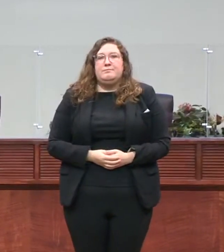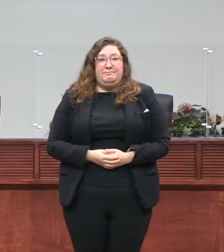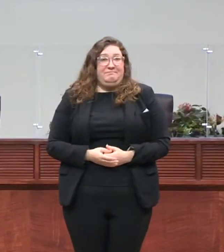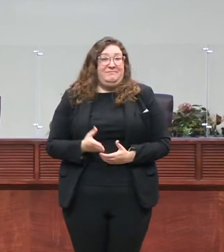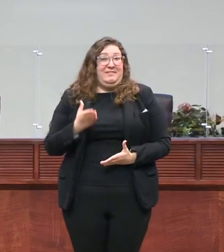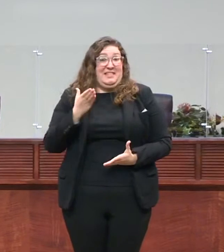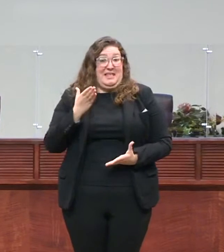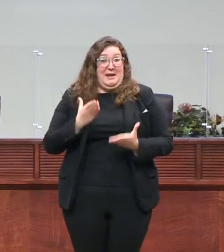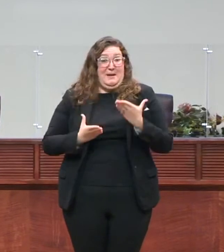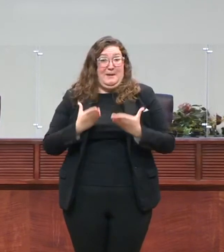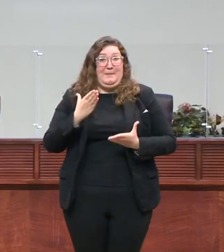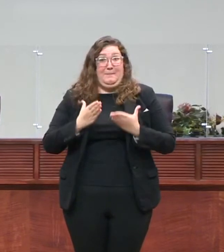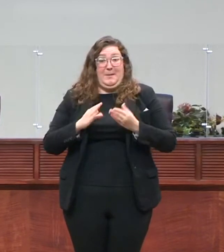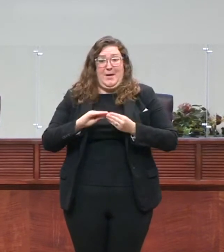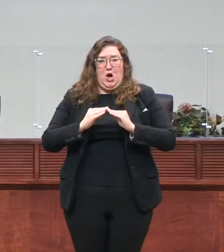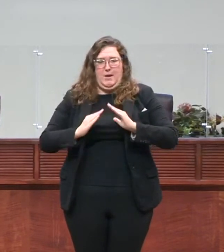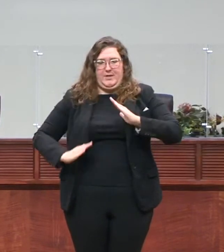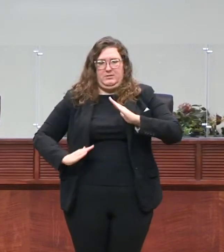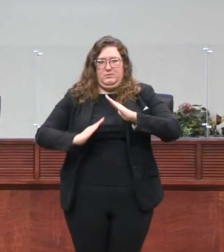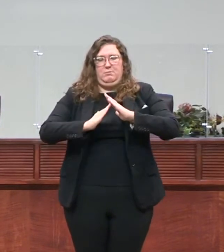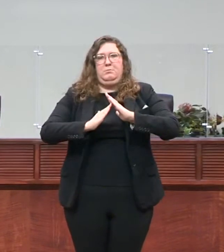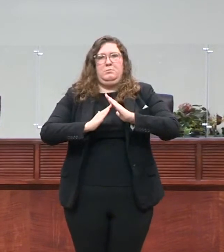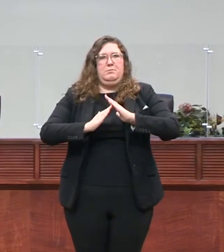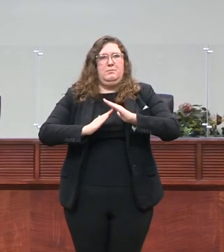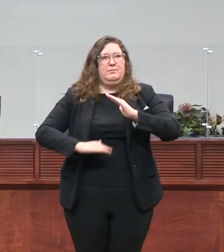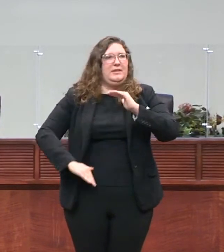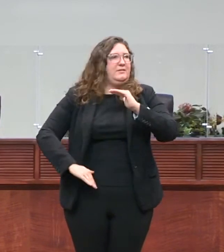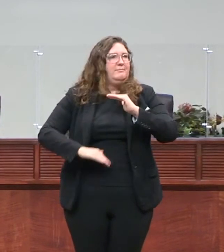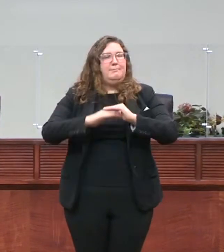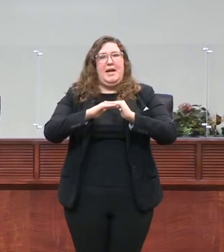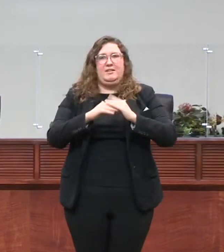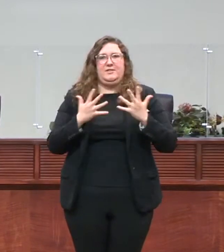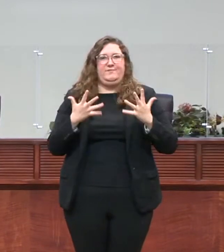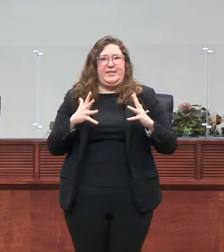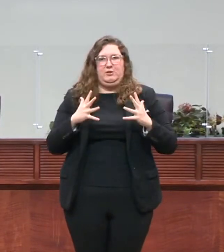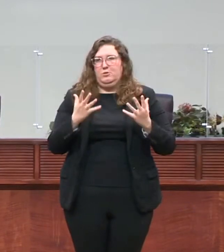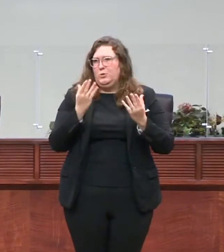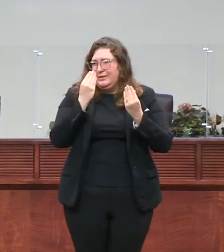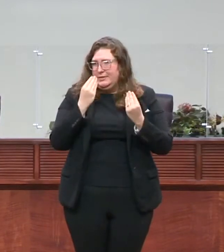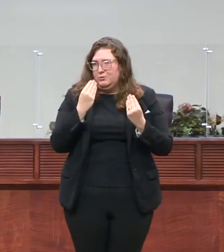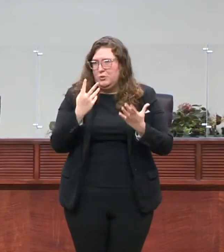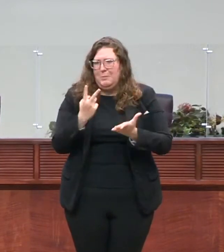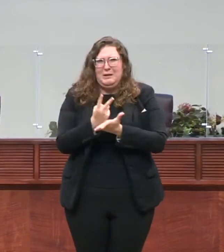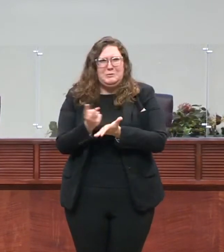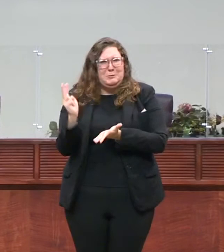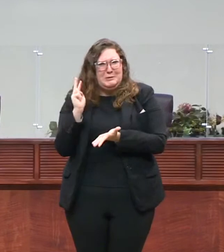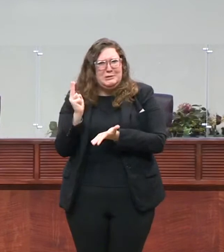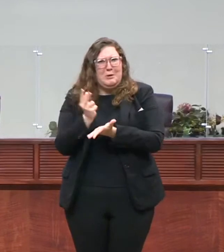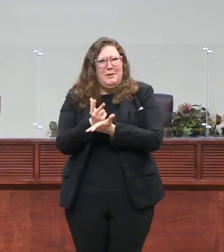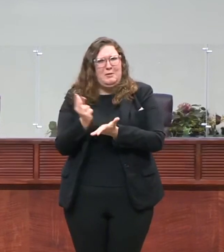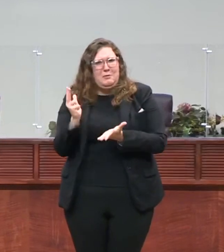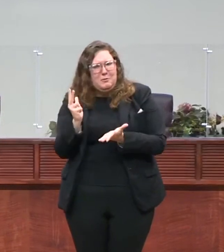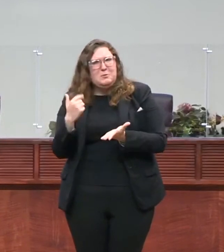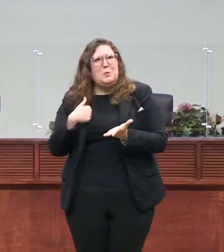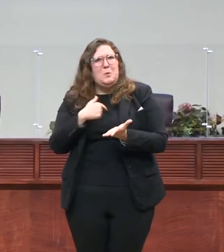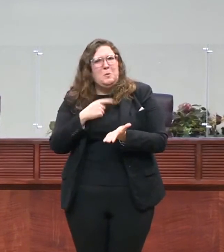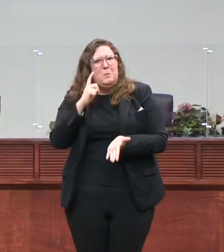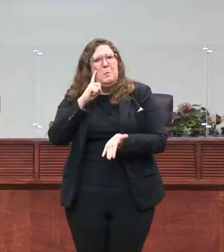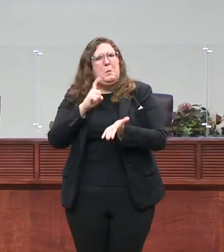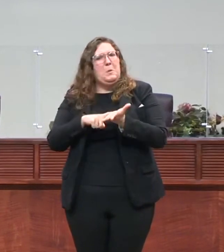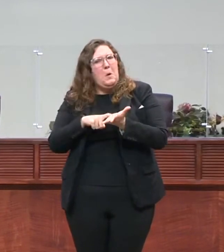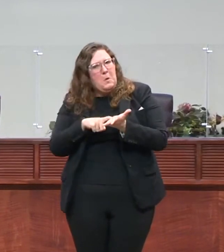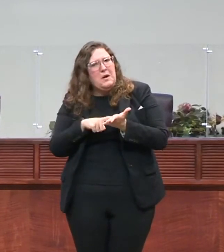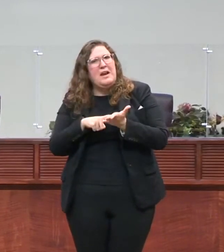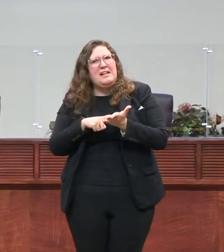peaked. We mentioned to you a few weeks ago, maybe 2-3 weeks ago, that we were starting to see those signs. And if those